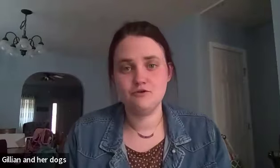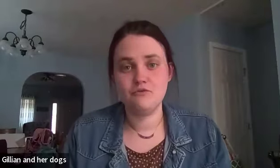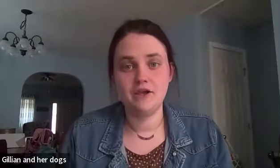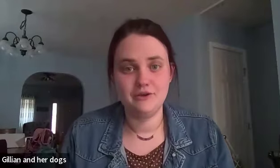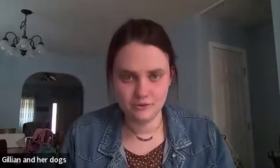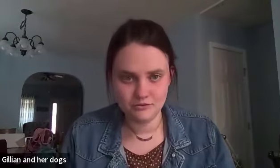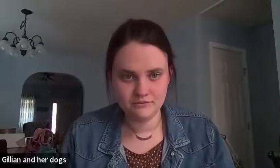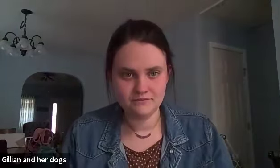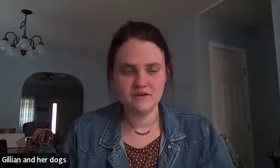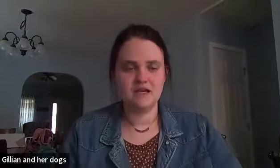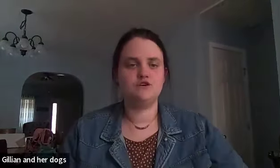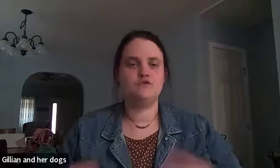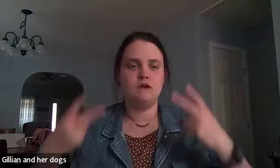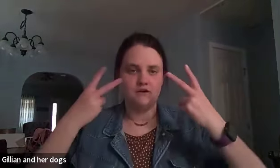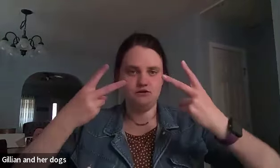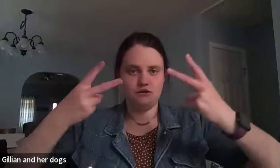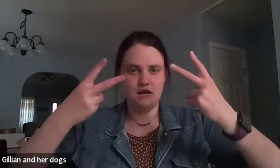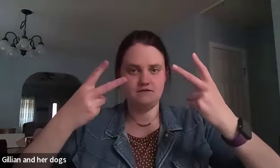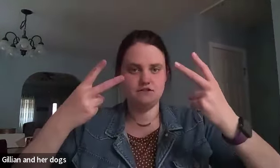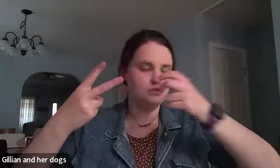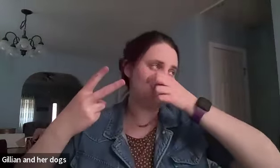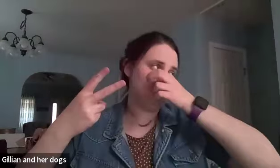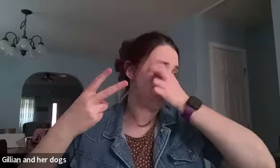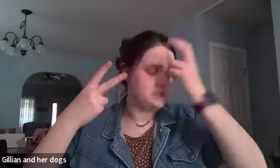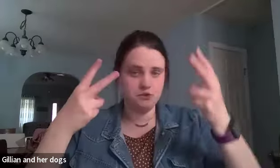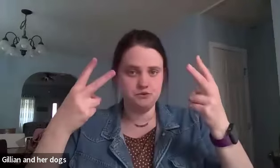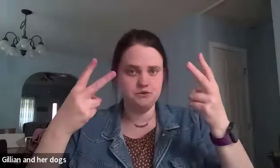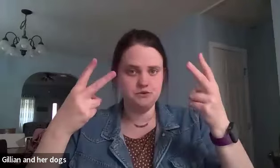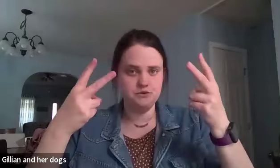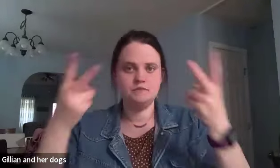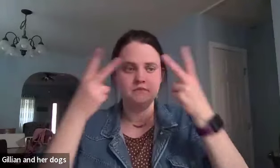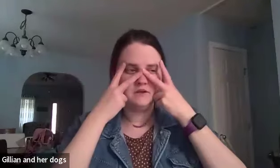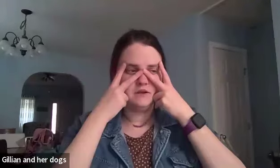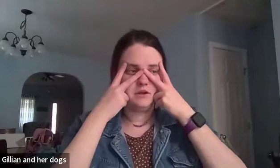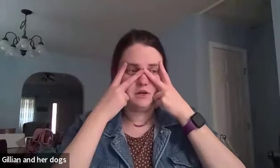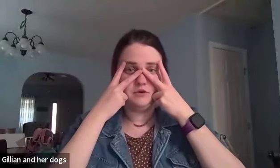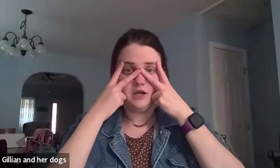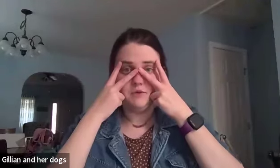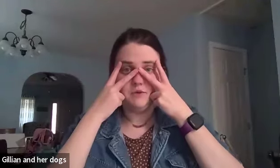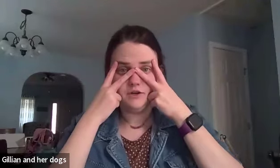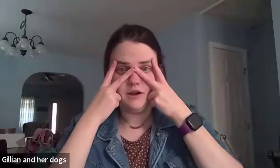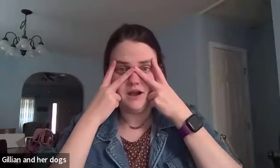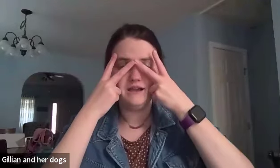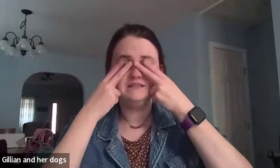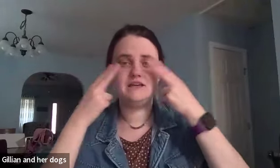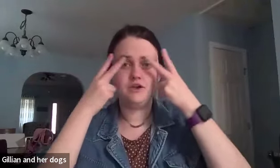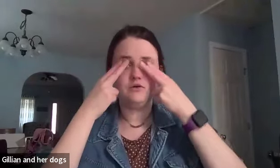for raccoon. And so for raccoon, you're going to have two twos. You're going to bring them over your eyes and then